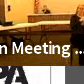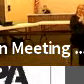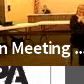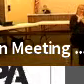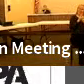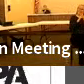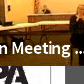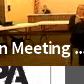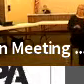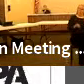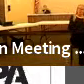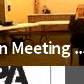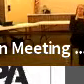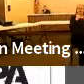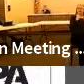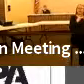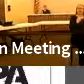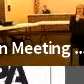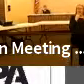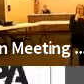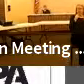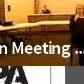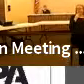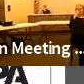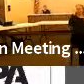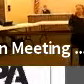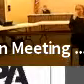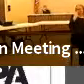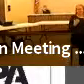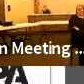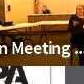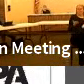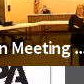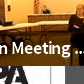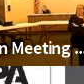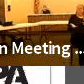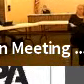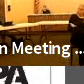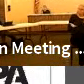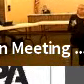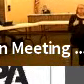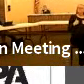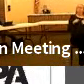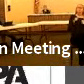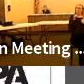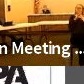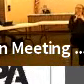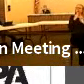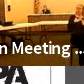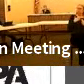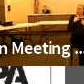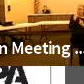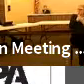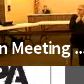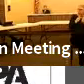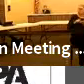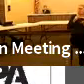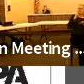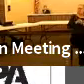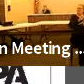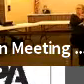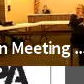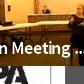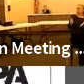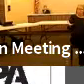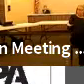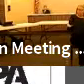traffic light in the future as the projects that are in process in this area are developed. So that's, I think we've done everything